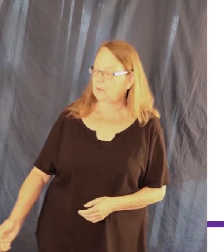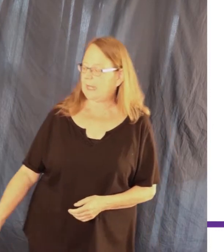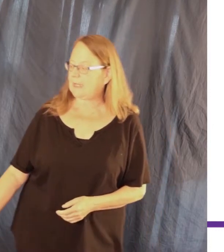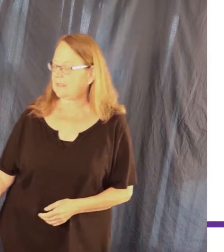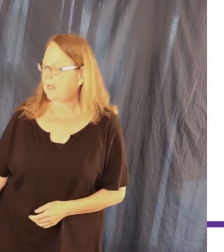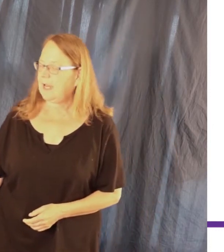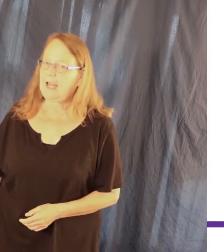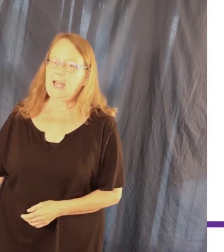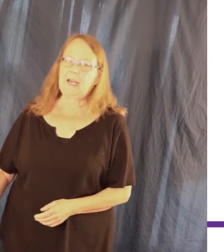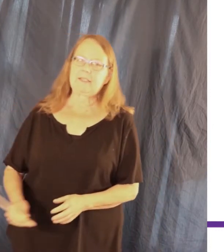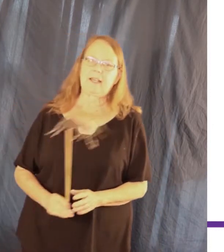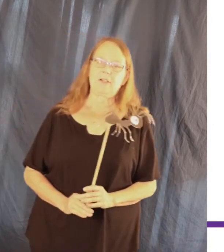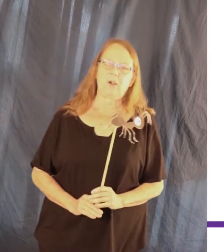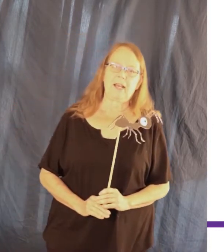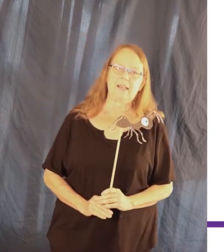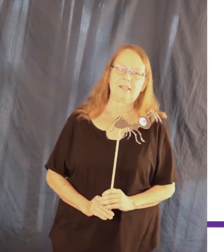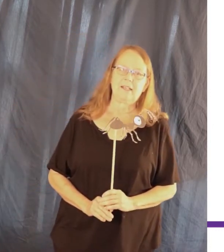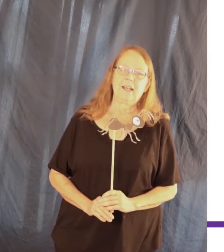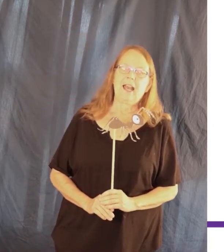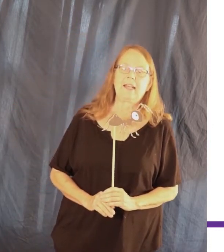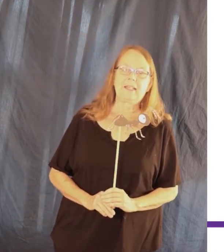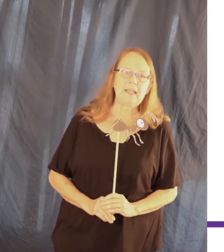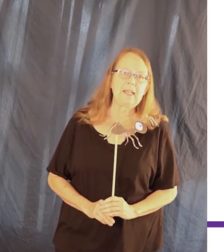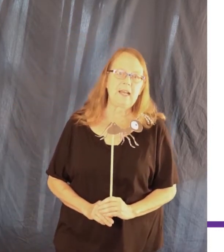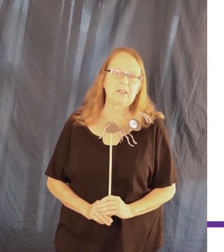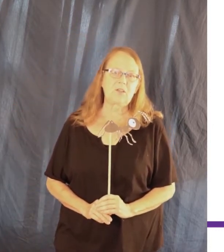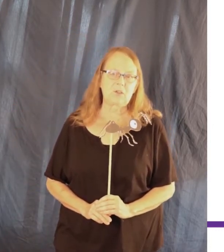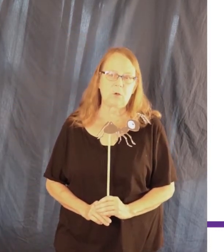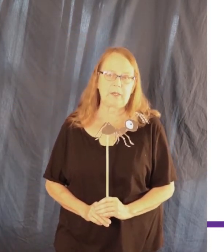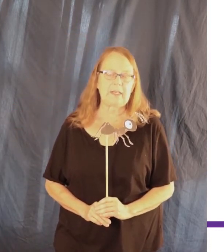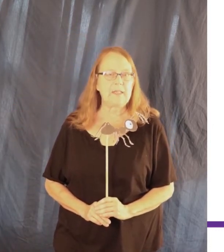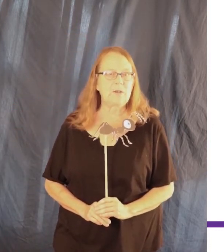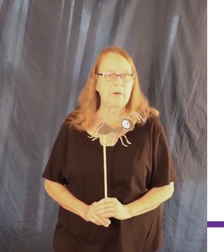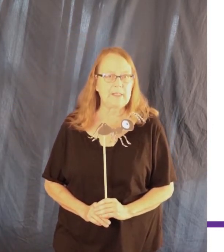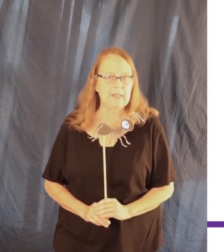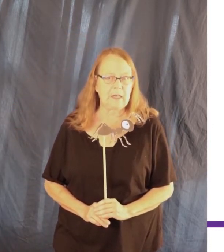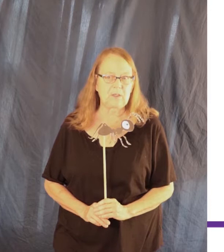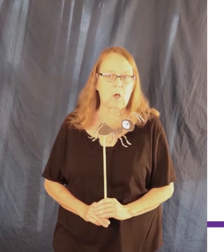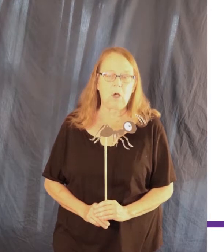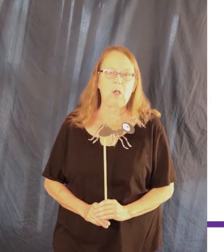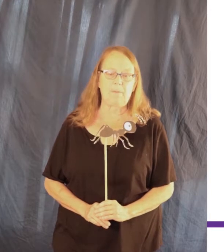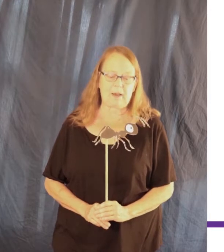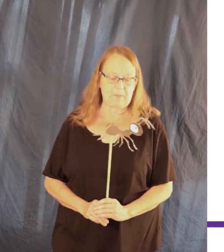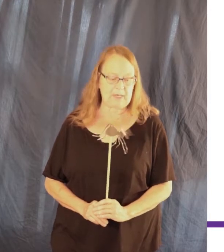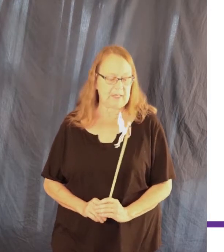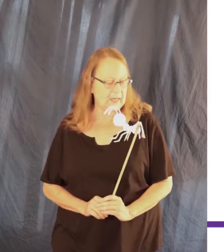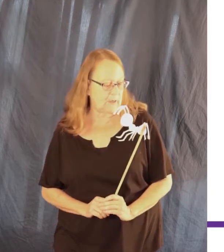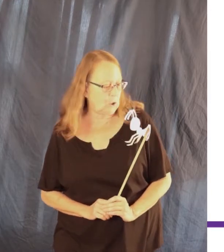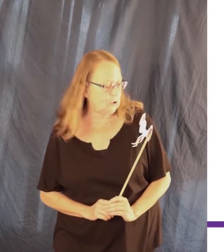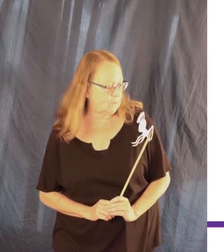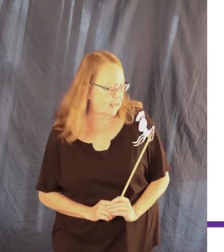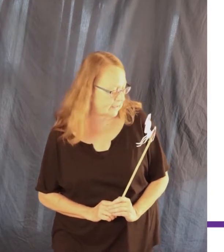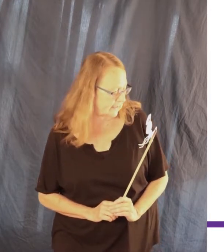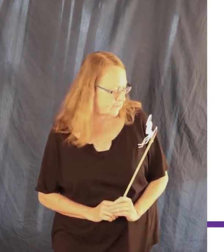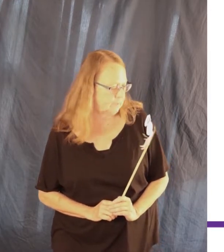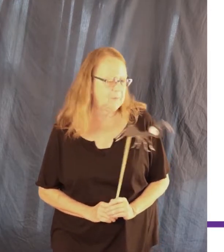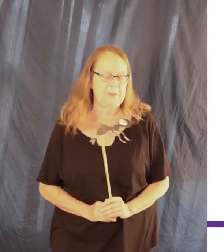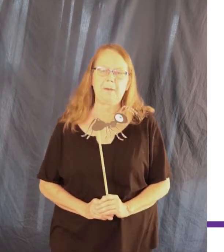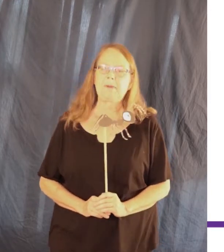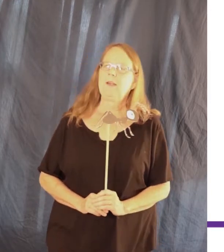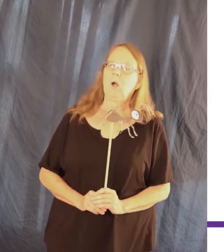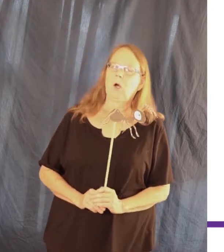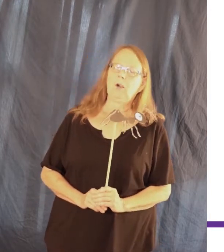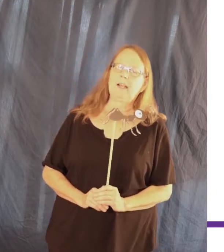special guest Alexander Ant and he has a story he's going to tell us all about being an ant aren't you Alexander?